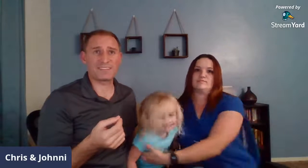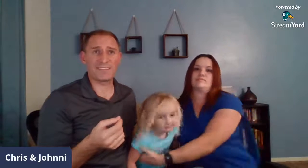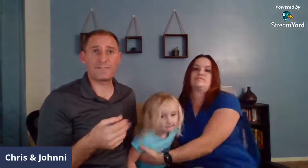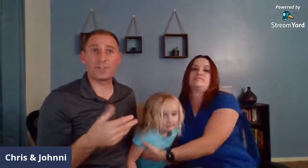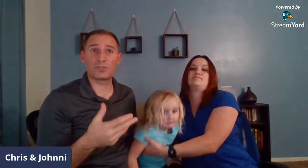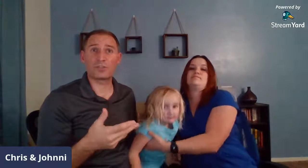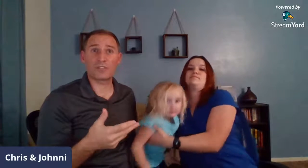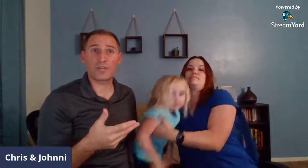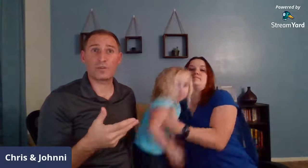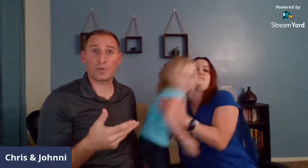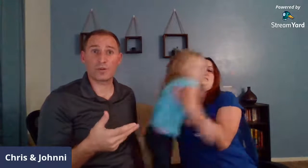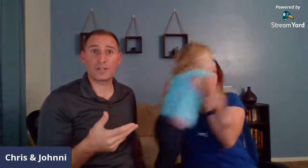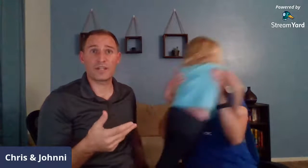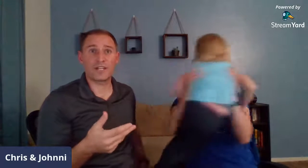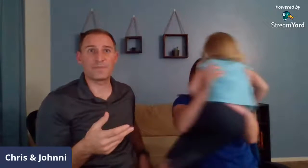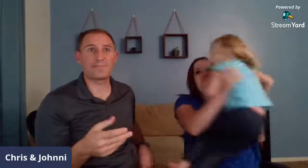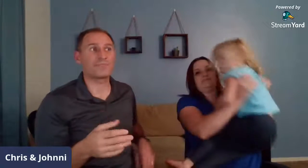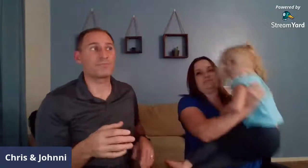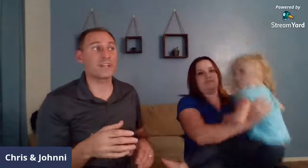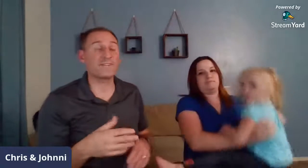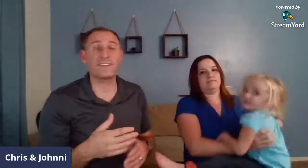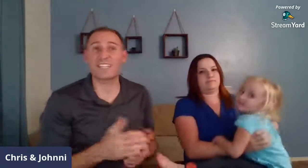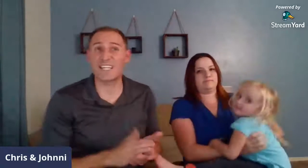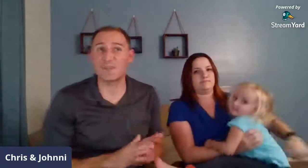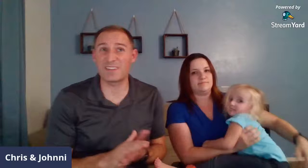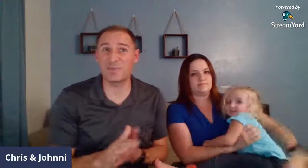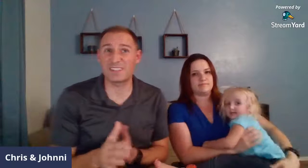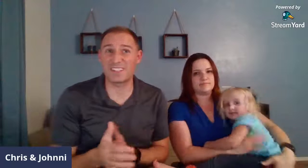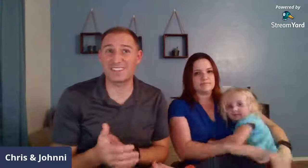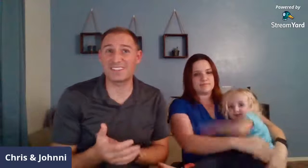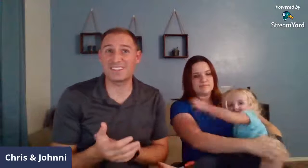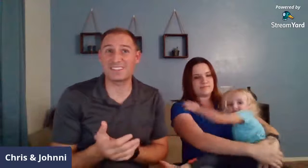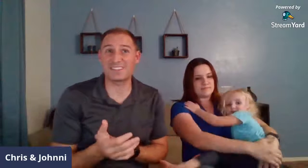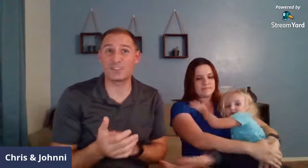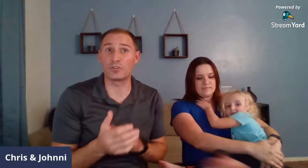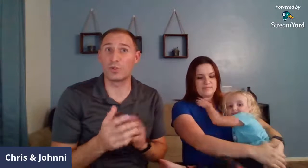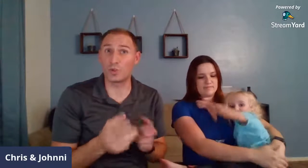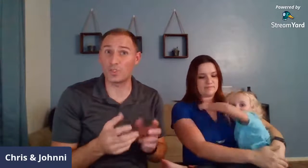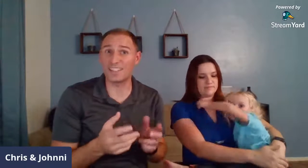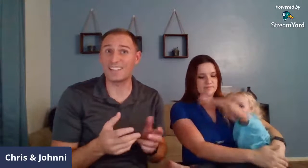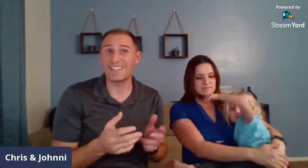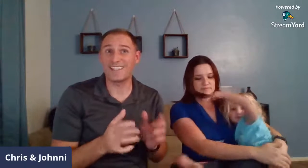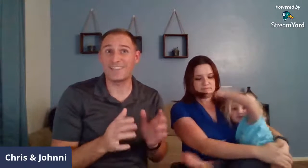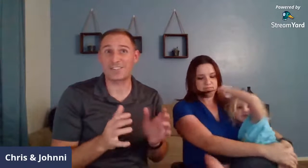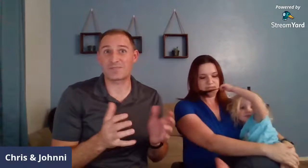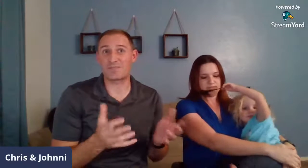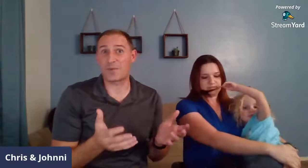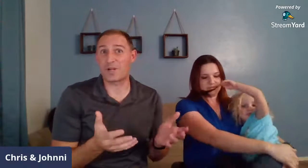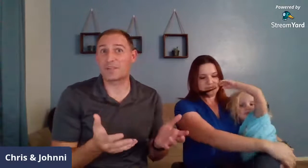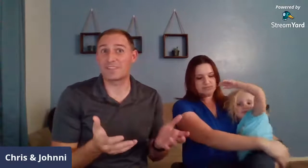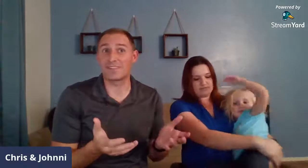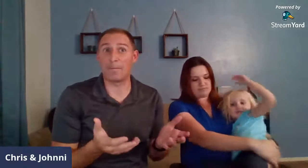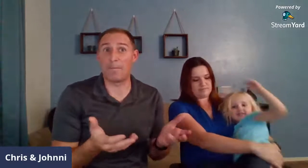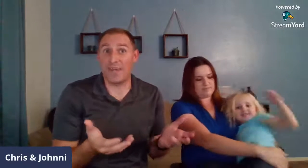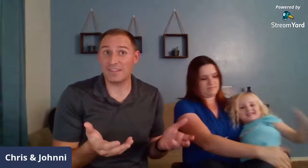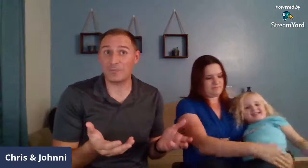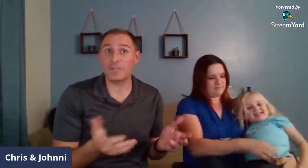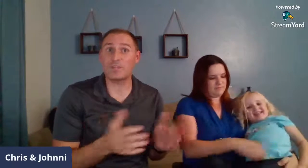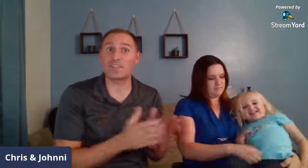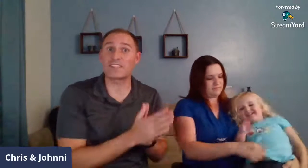that if you go to look up a word, what I found to kind of be the most easiest is to Google it, which probably isn't the best way, but it's